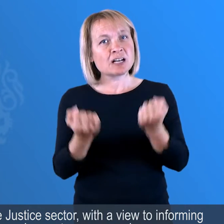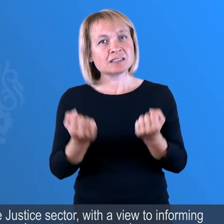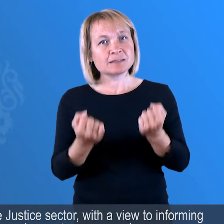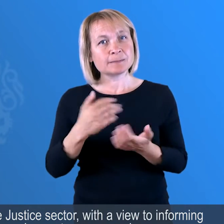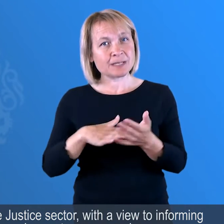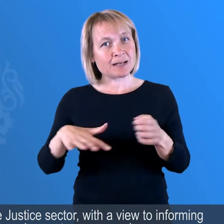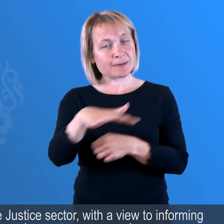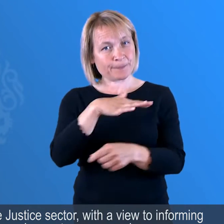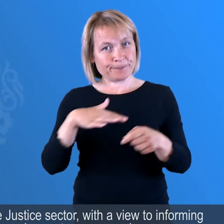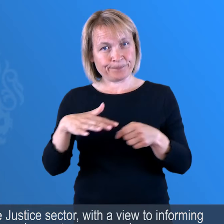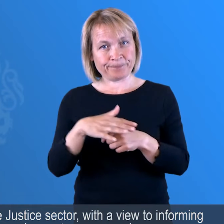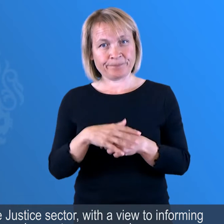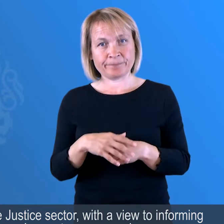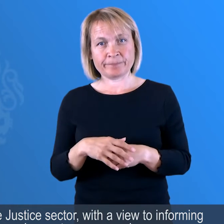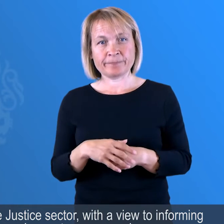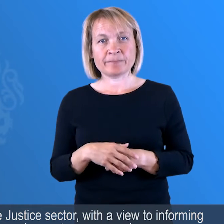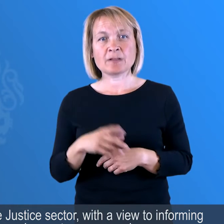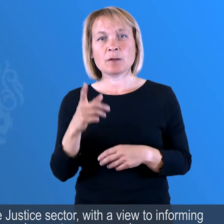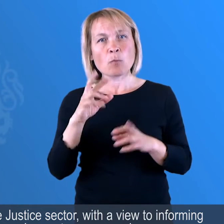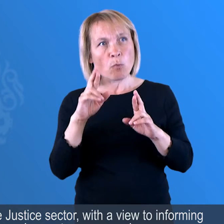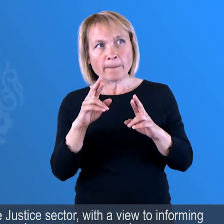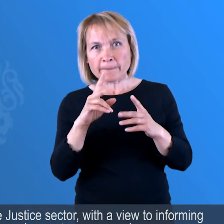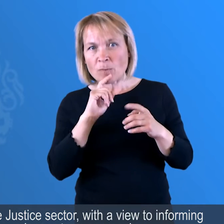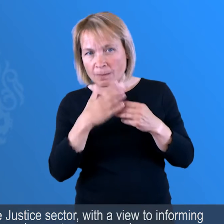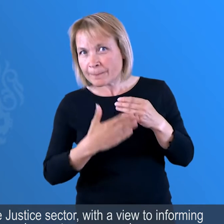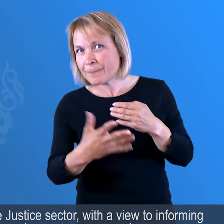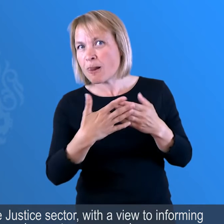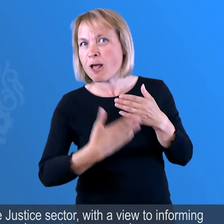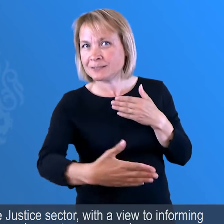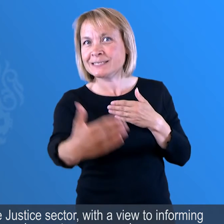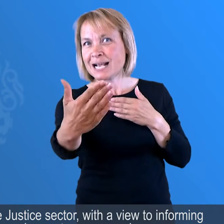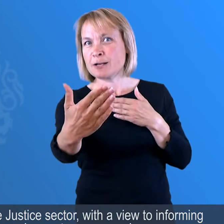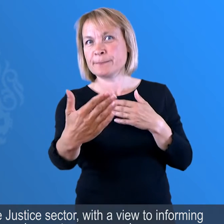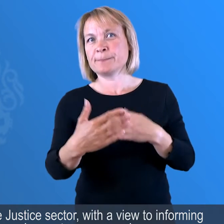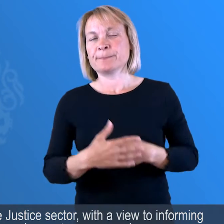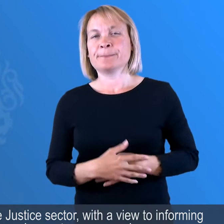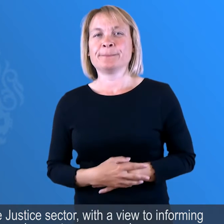justice sector, with a view to informing a longer-term approach.